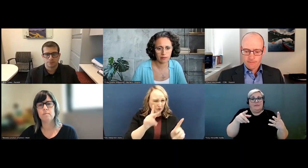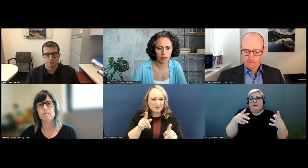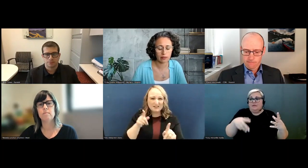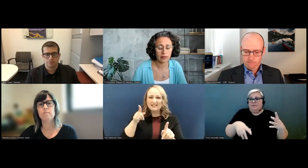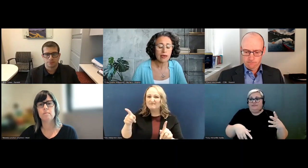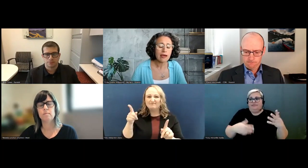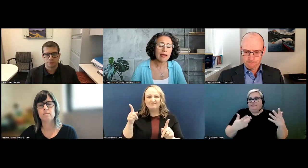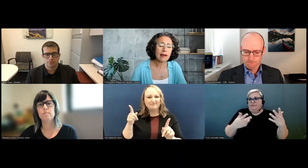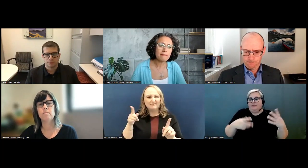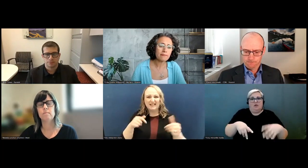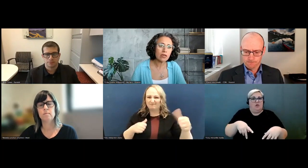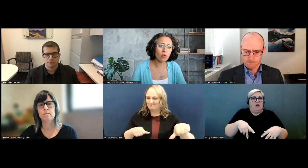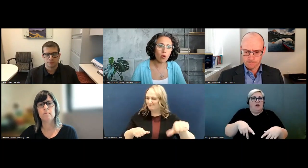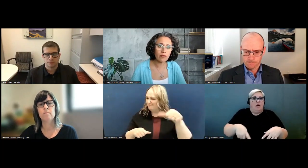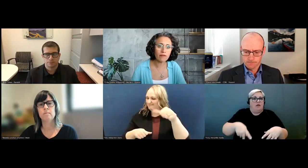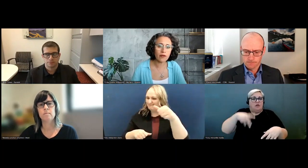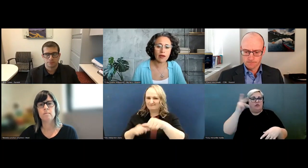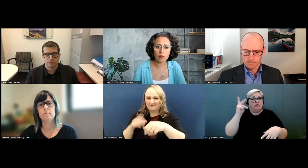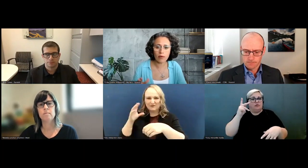for them as well.